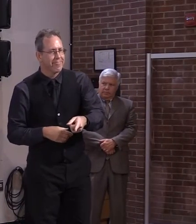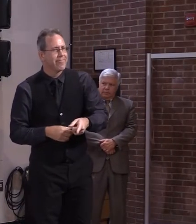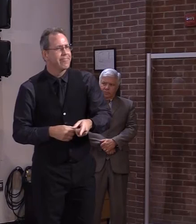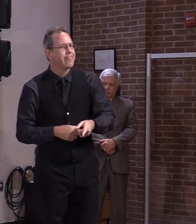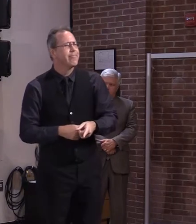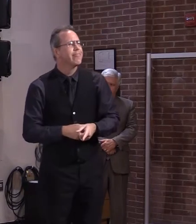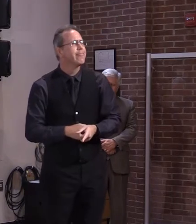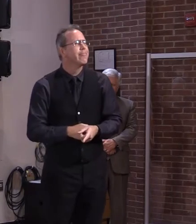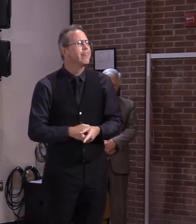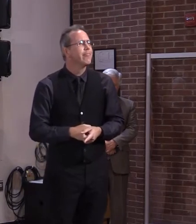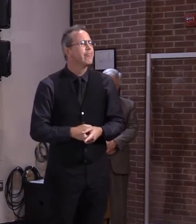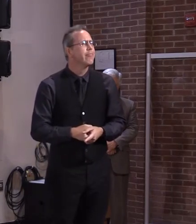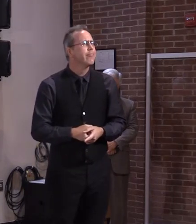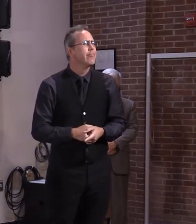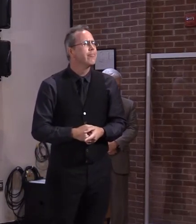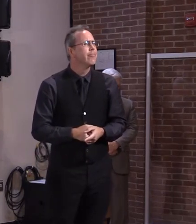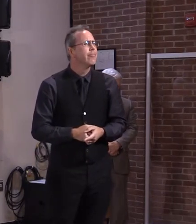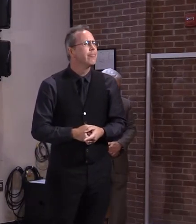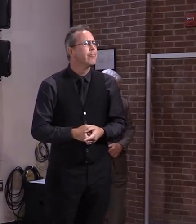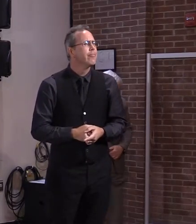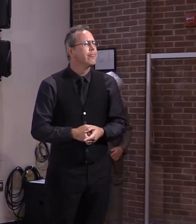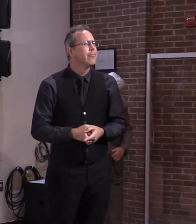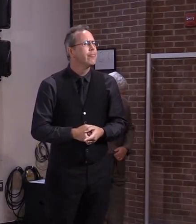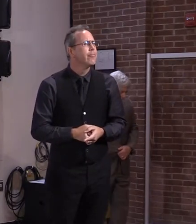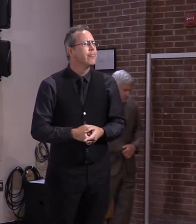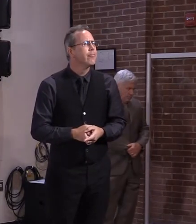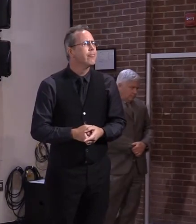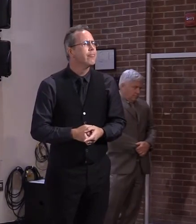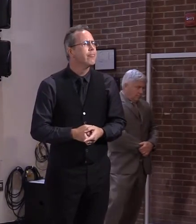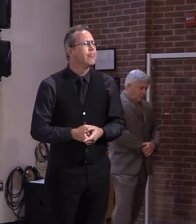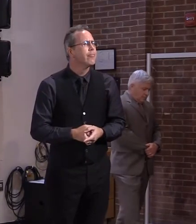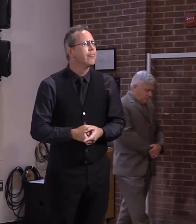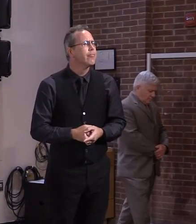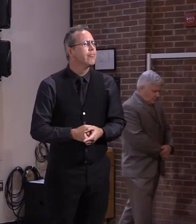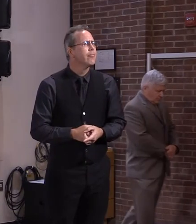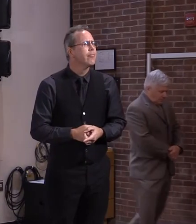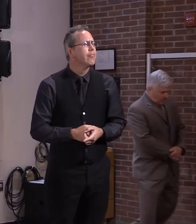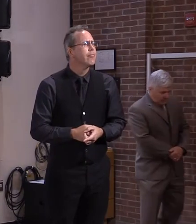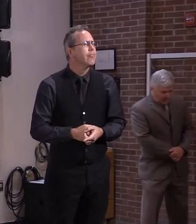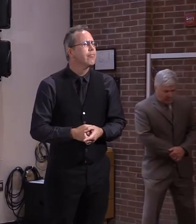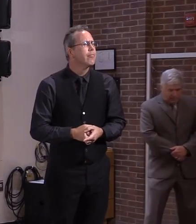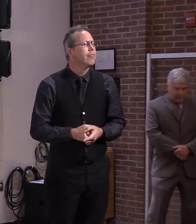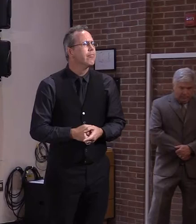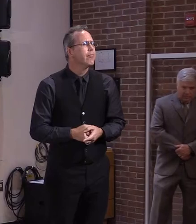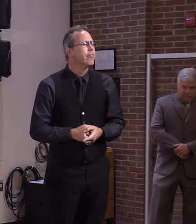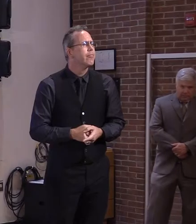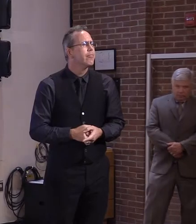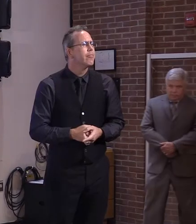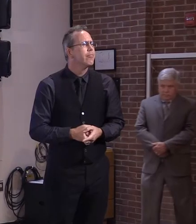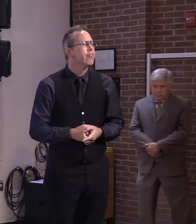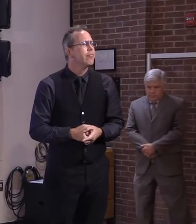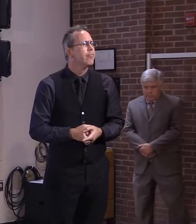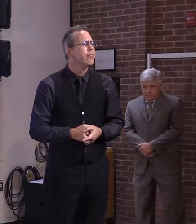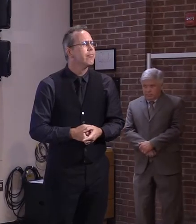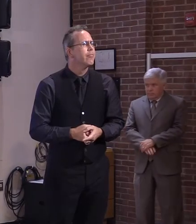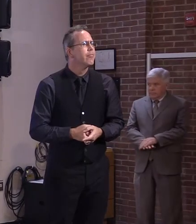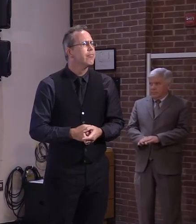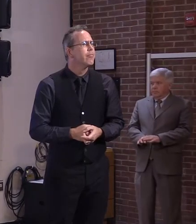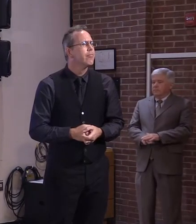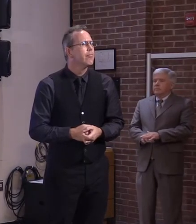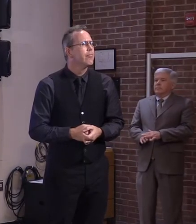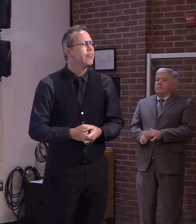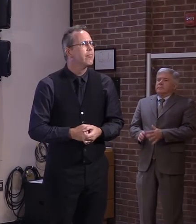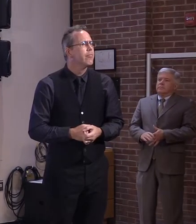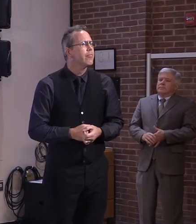variant peaks across a few states mean? The numbers start at negative 10 and go up to 100. That's slide 6 of the 23